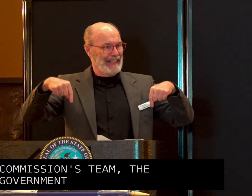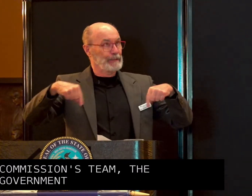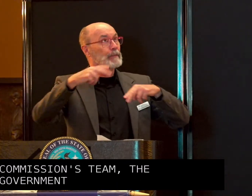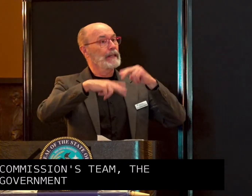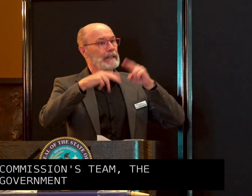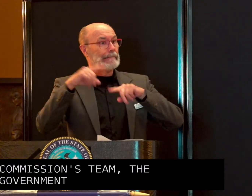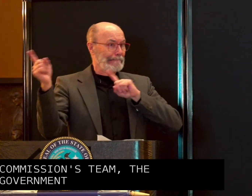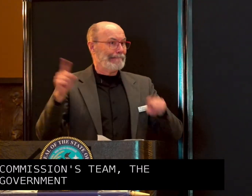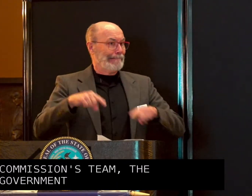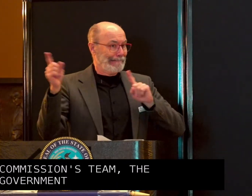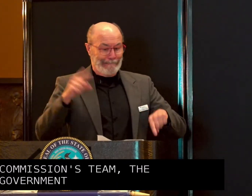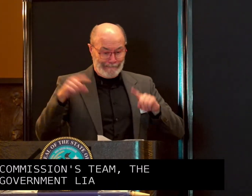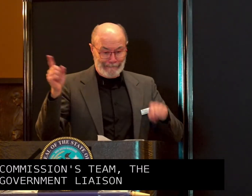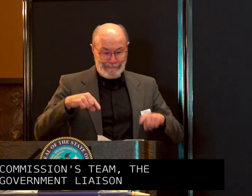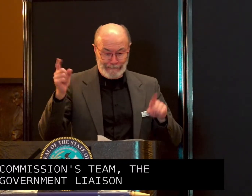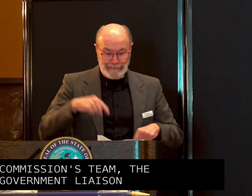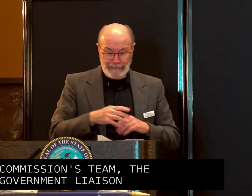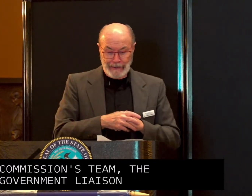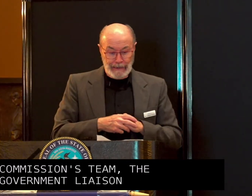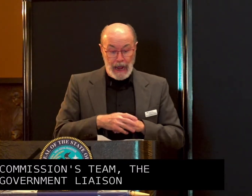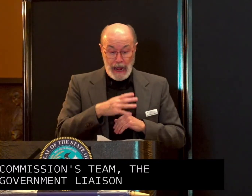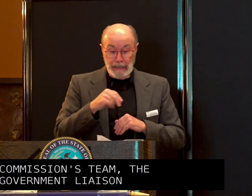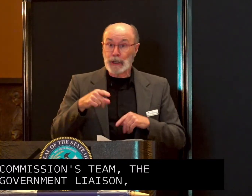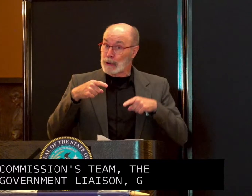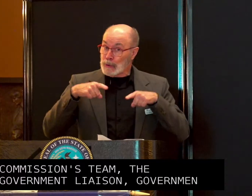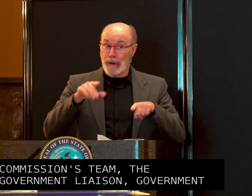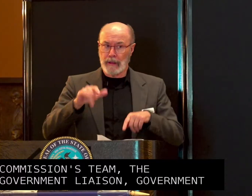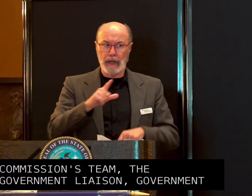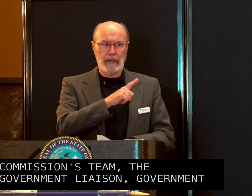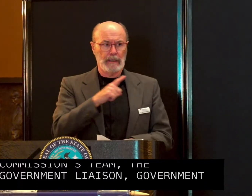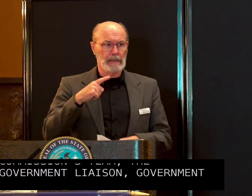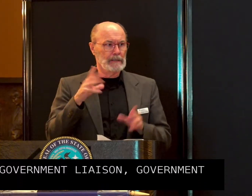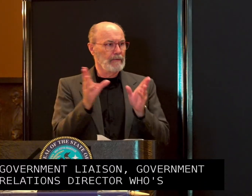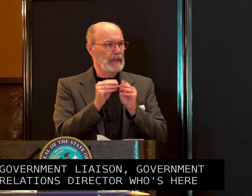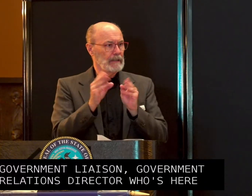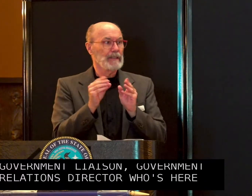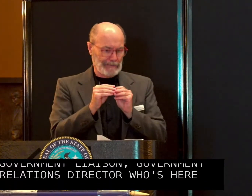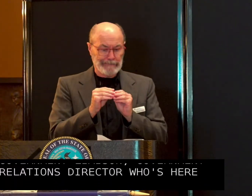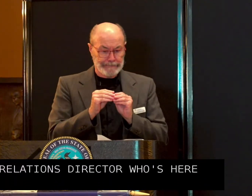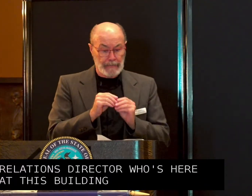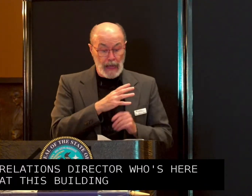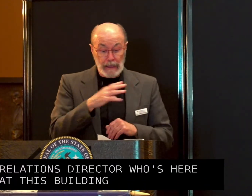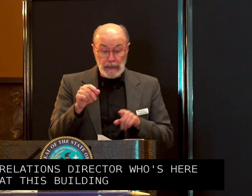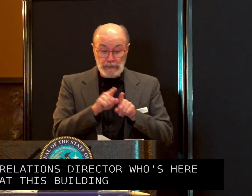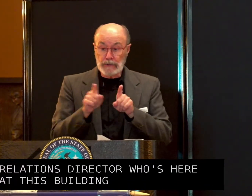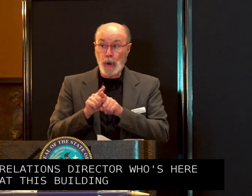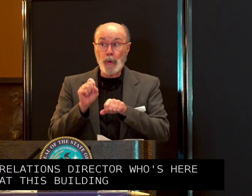governor relations director, who's here at this building quite a lot,